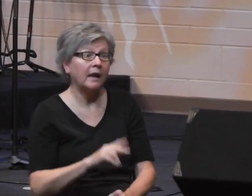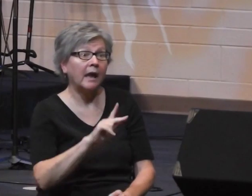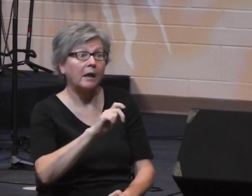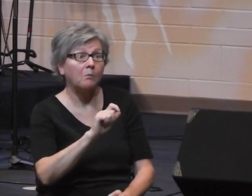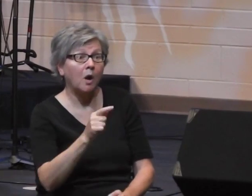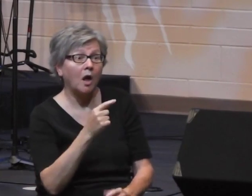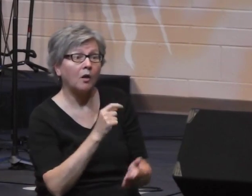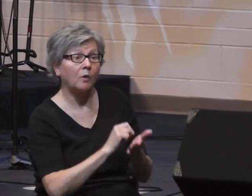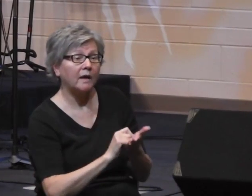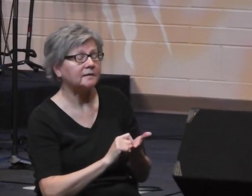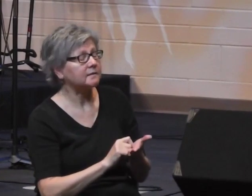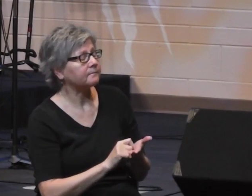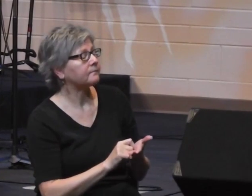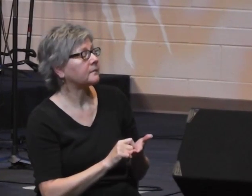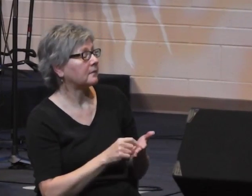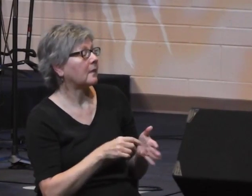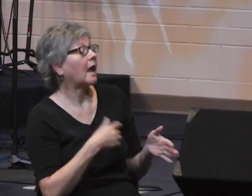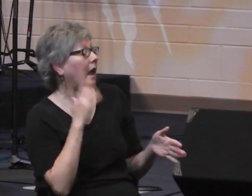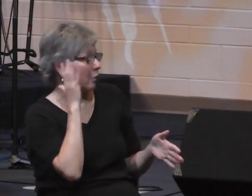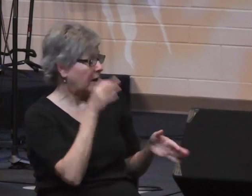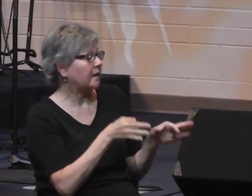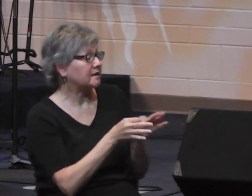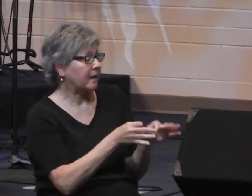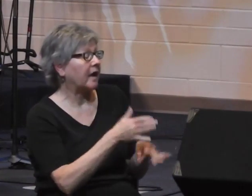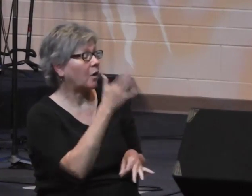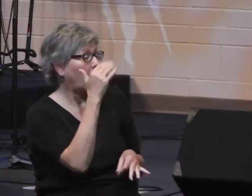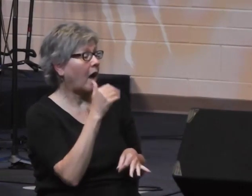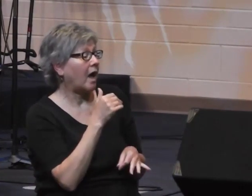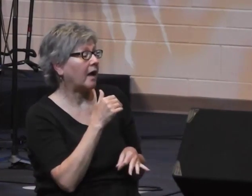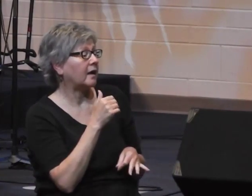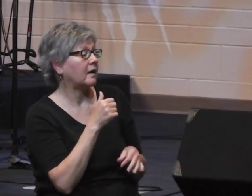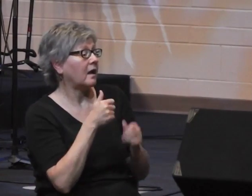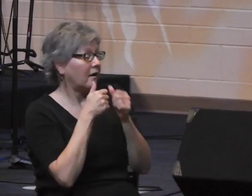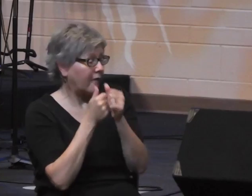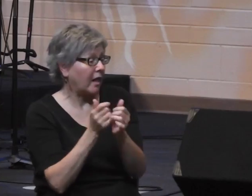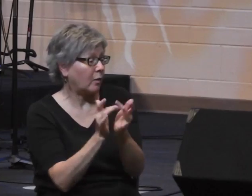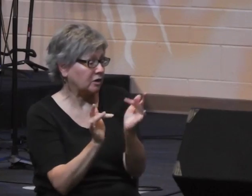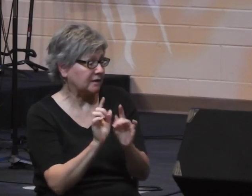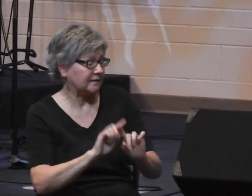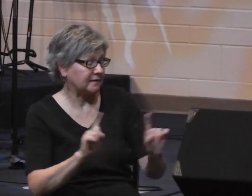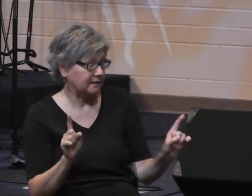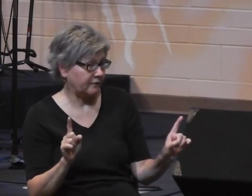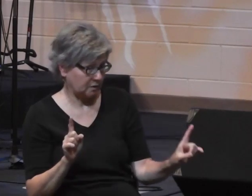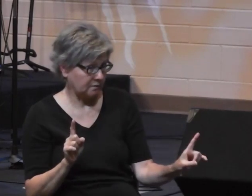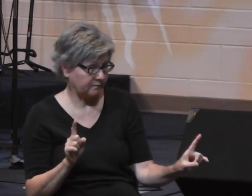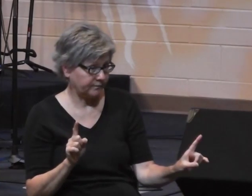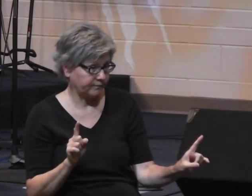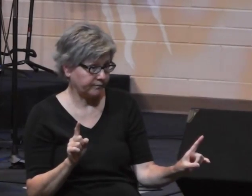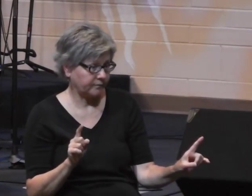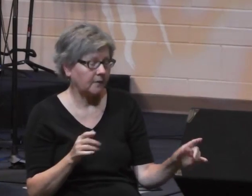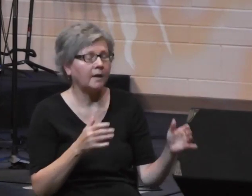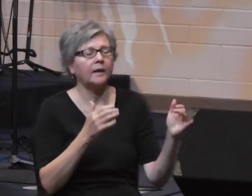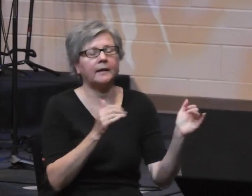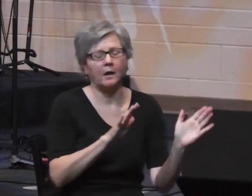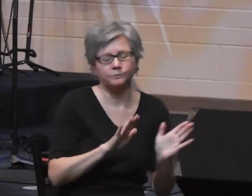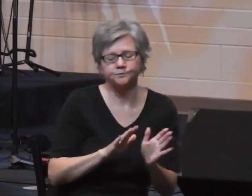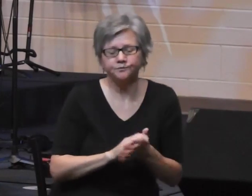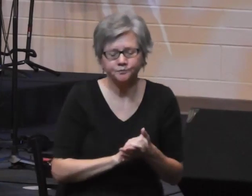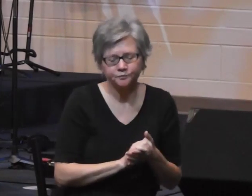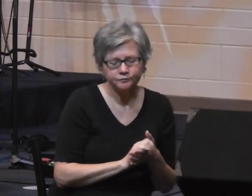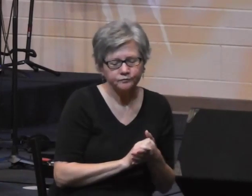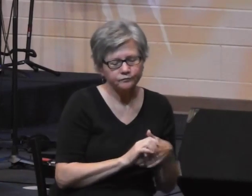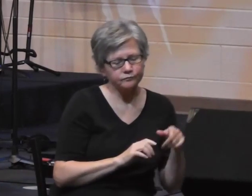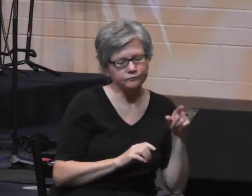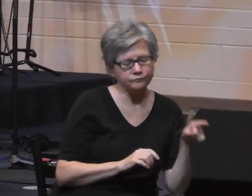Jesus is different than any other God you could follow. Second thing going on, the Roman church was an interesting blend of both Jewish